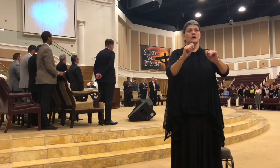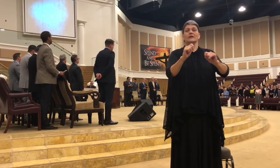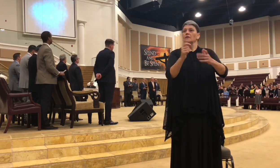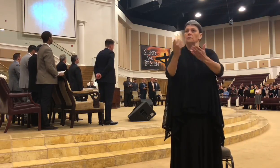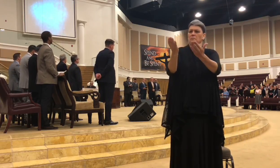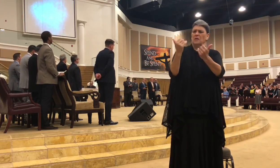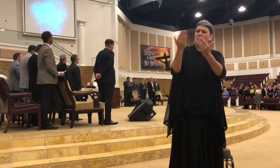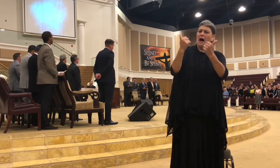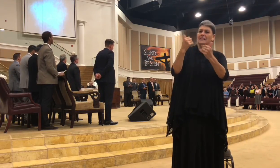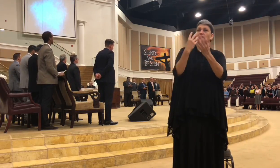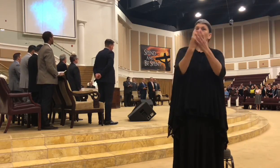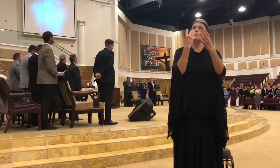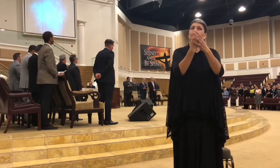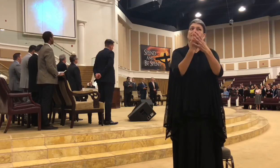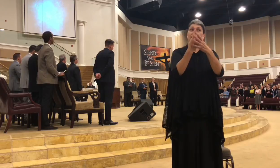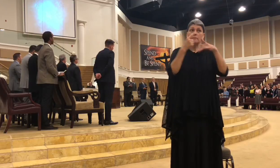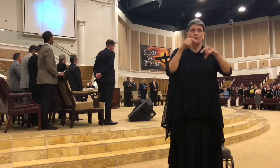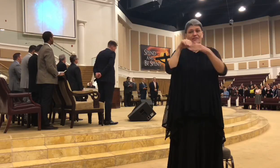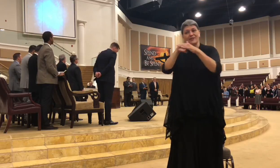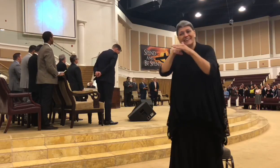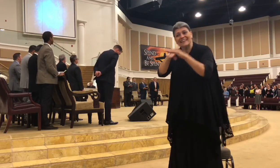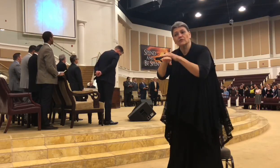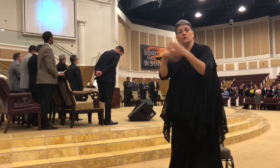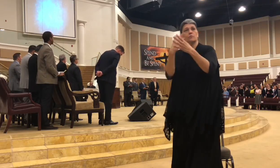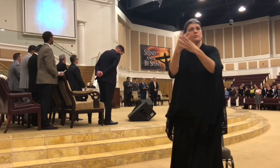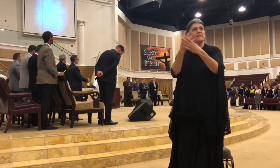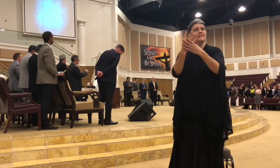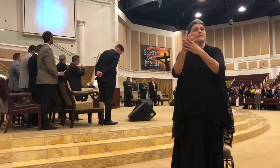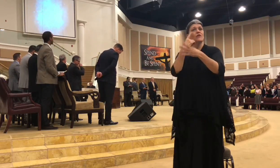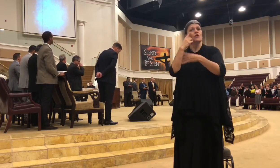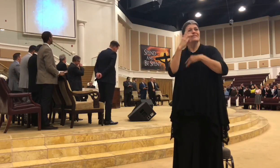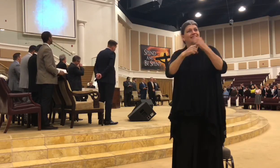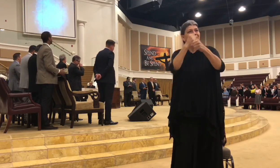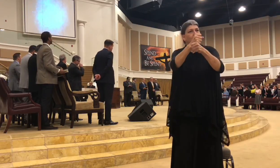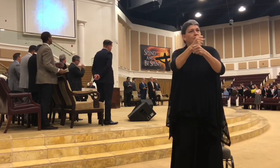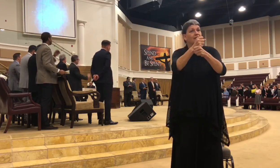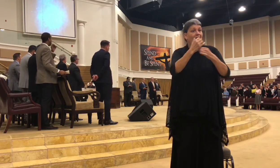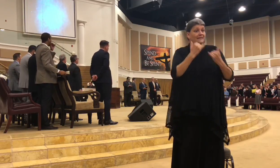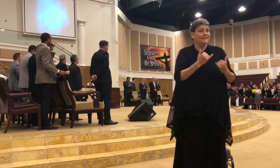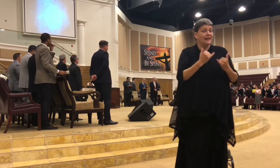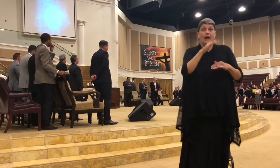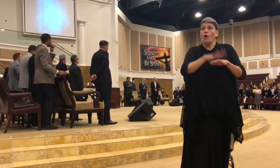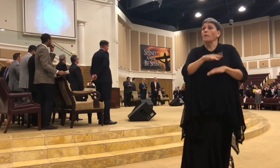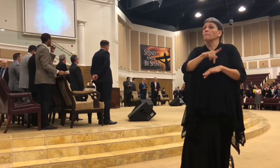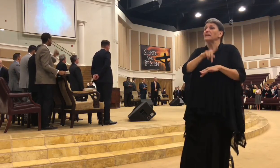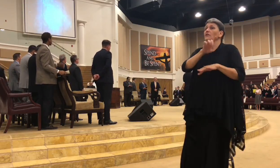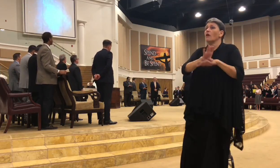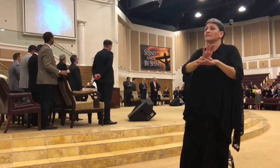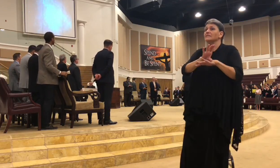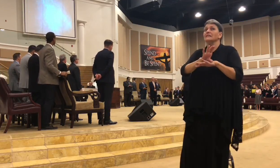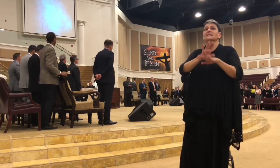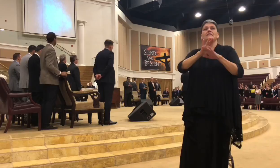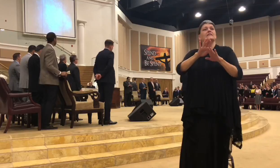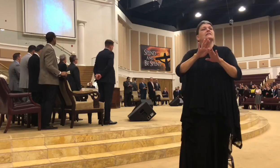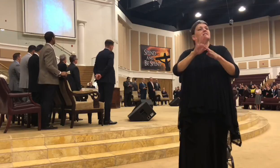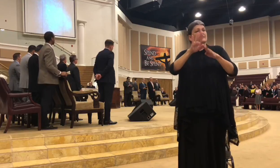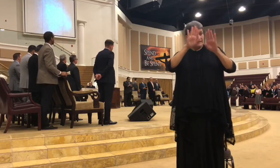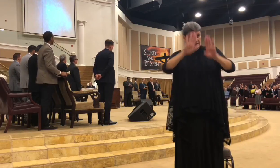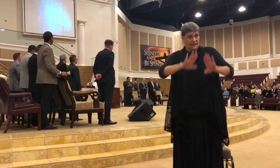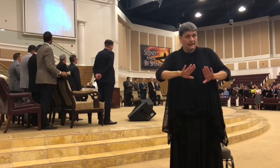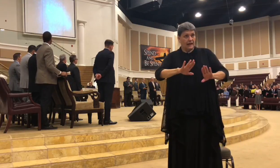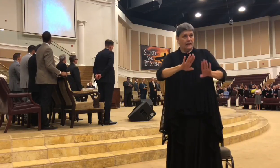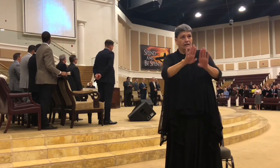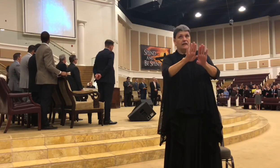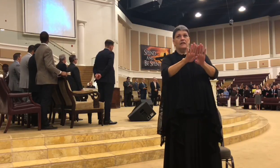preach. They've been trying for 6 years. And today, on Pentecost Sunday, the door opened up and they